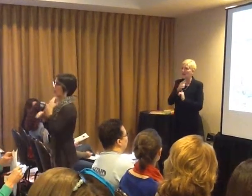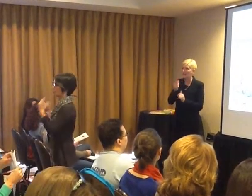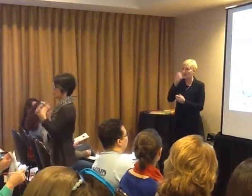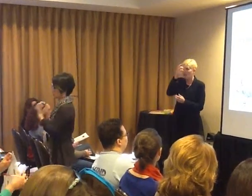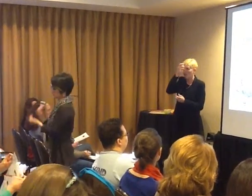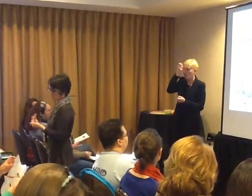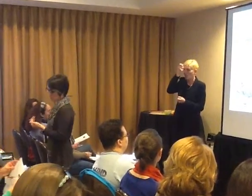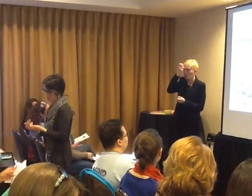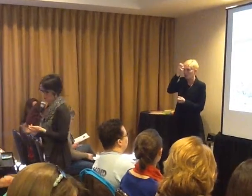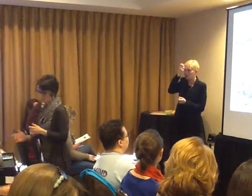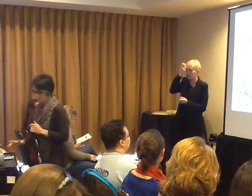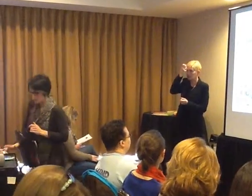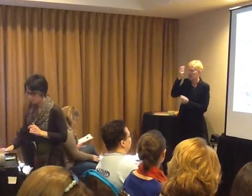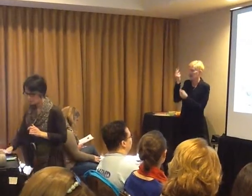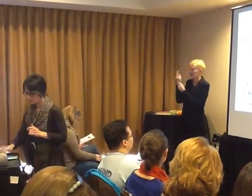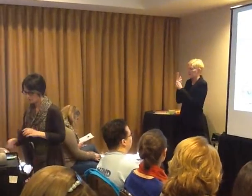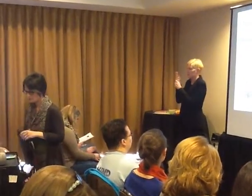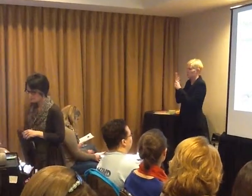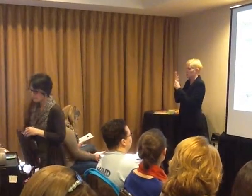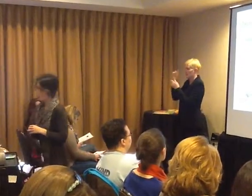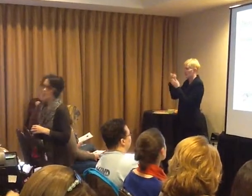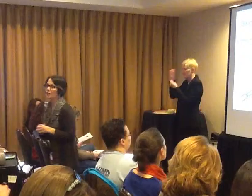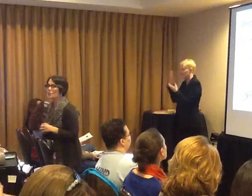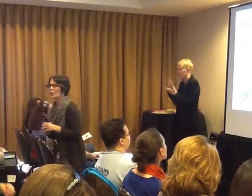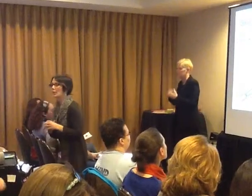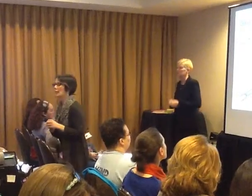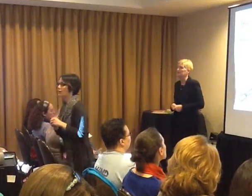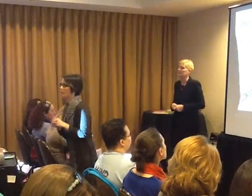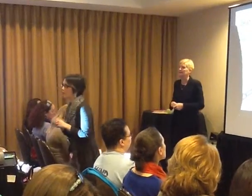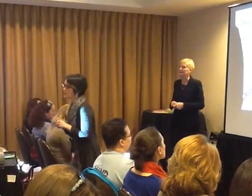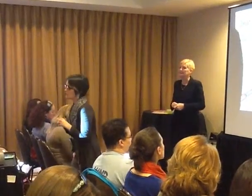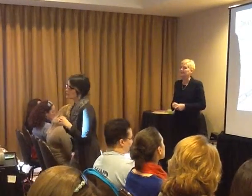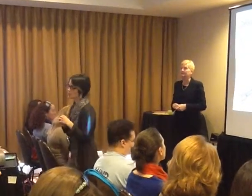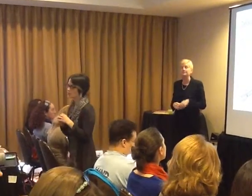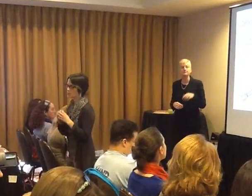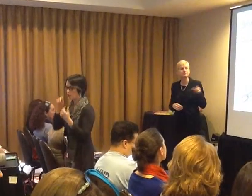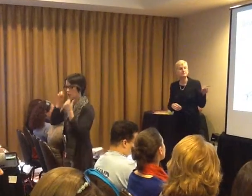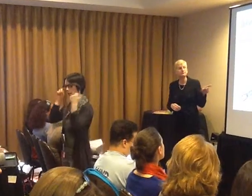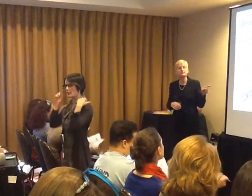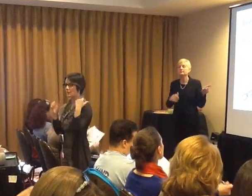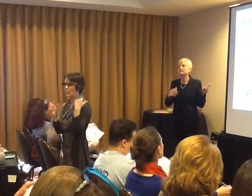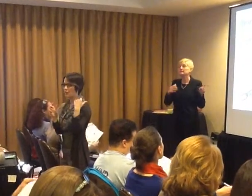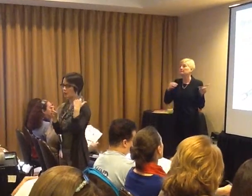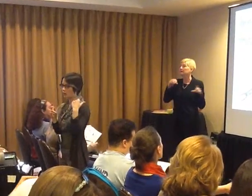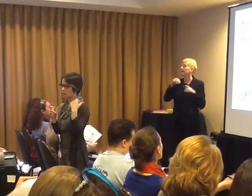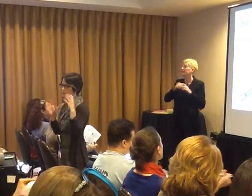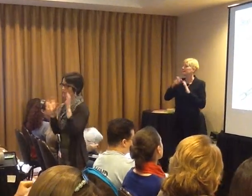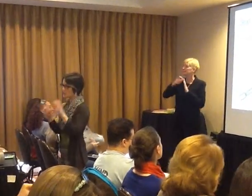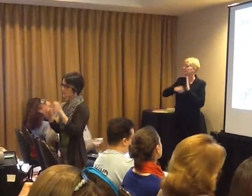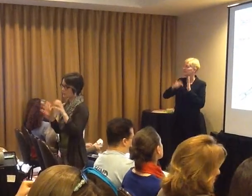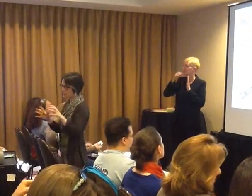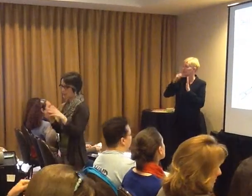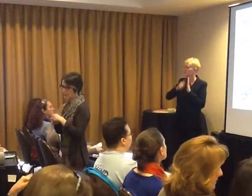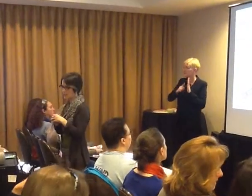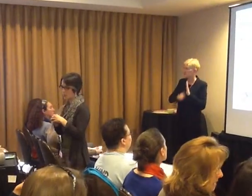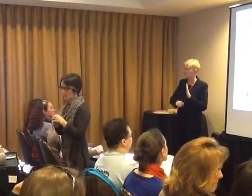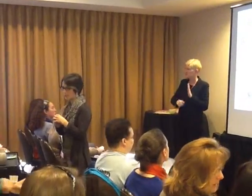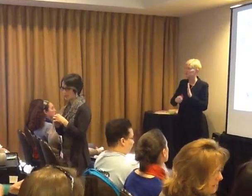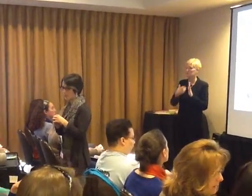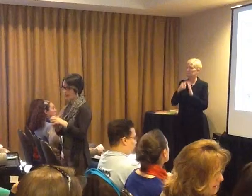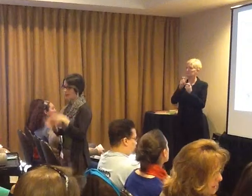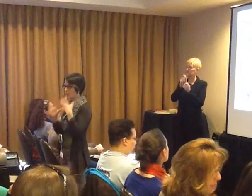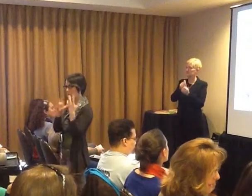information and do something with it? So in Harley Hamilton's research, there were some specific areas